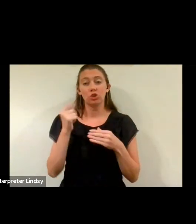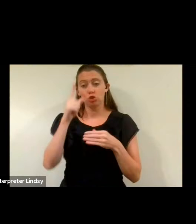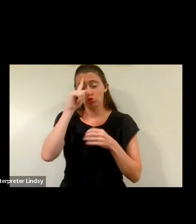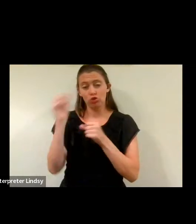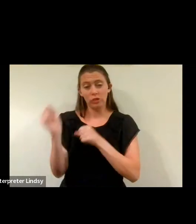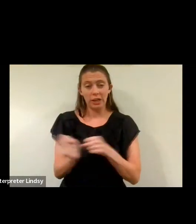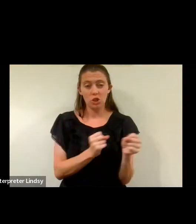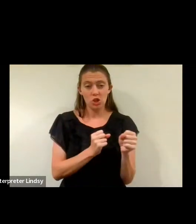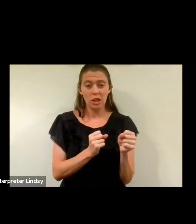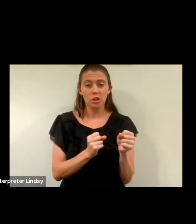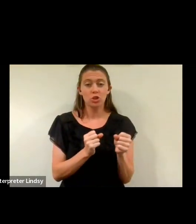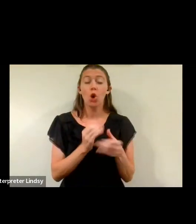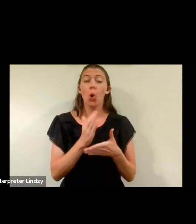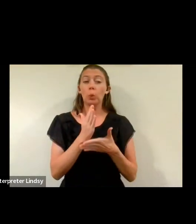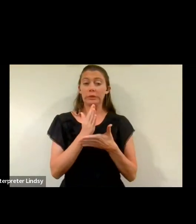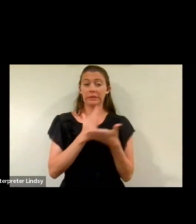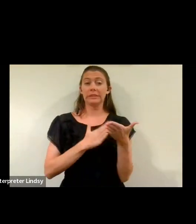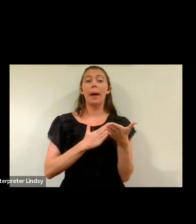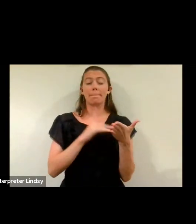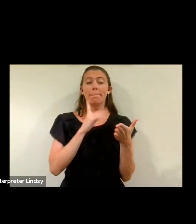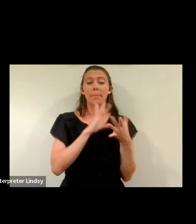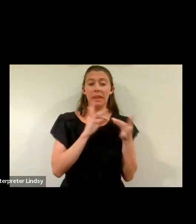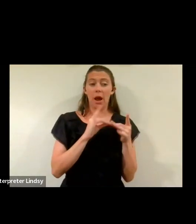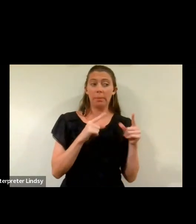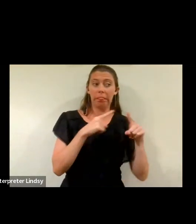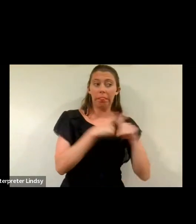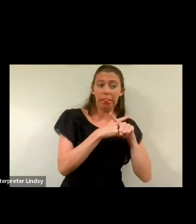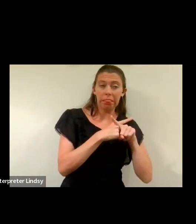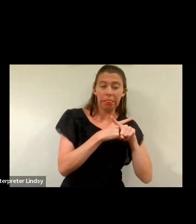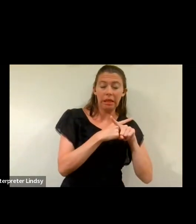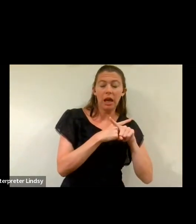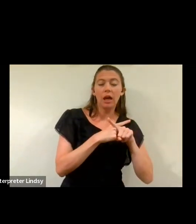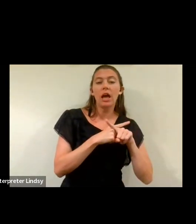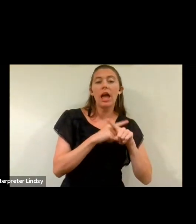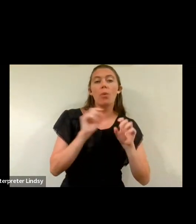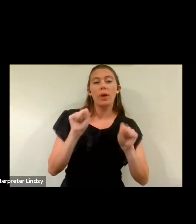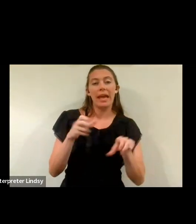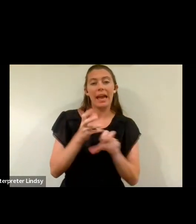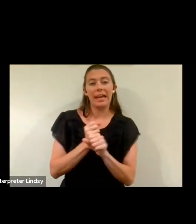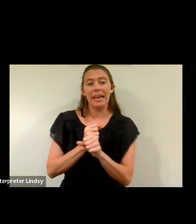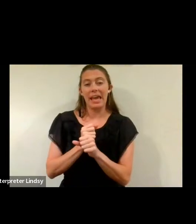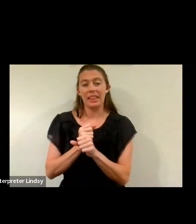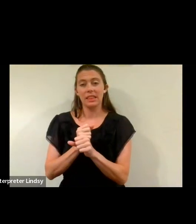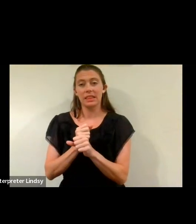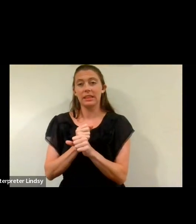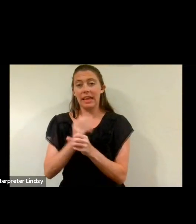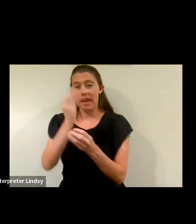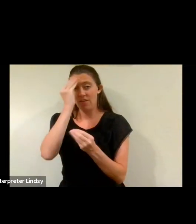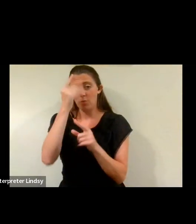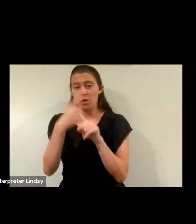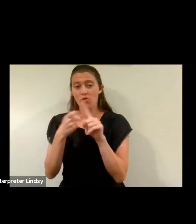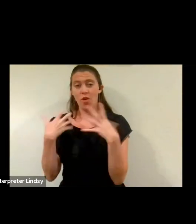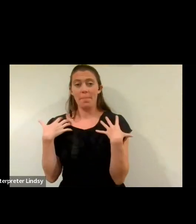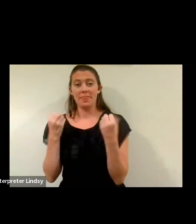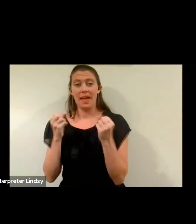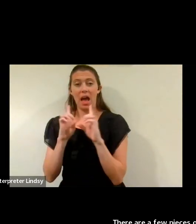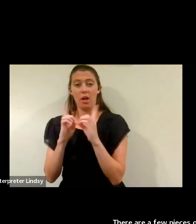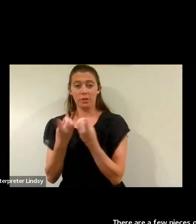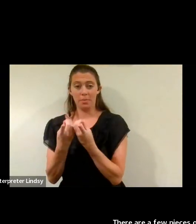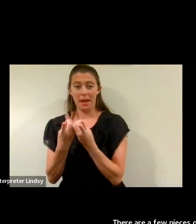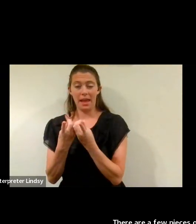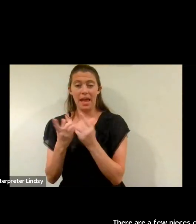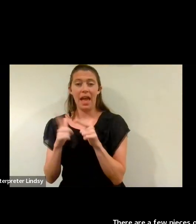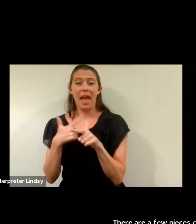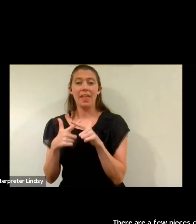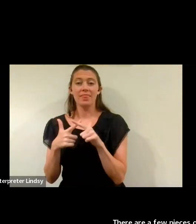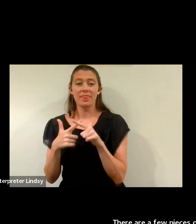we can spearhead from the health department's perspective, and that's working with providers. Because, you know, we've become aware not all providers